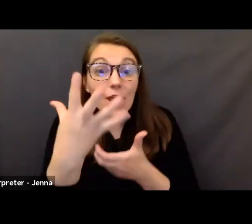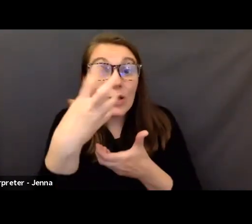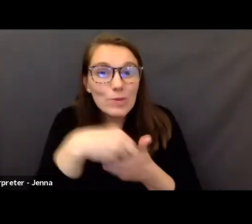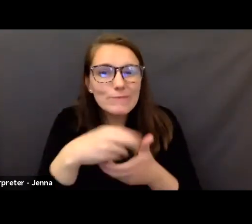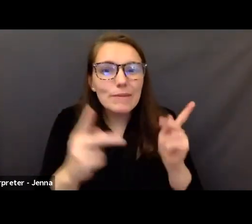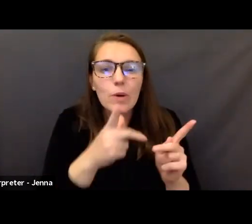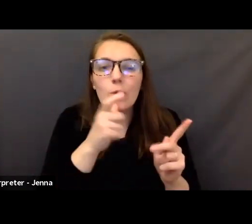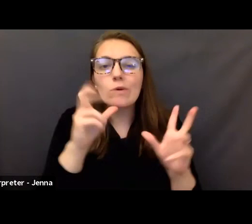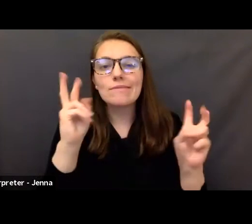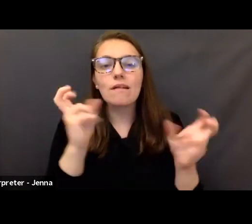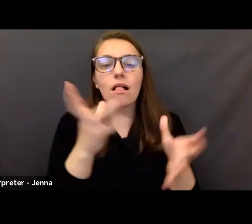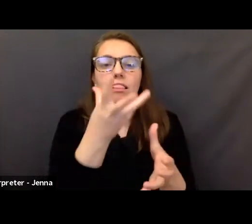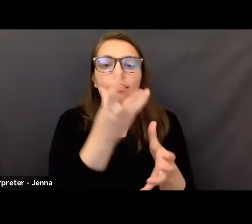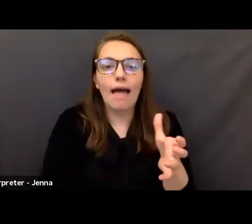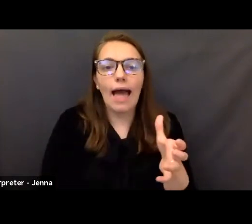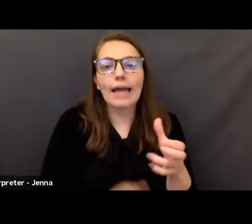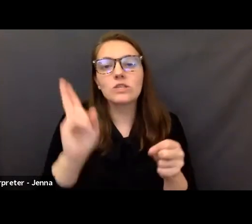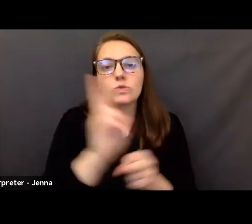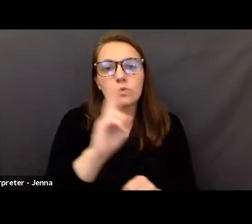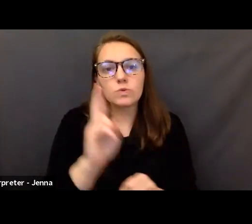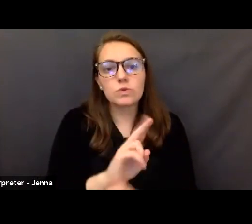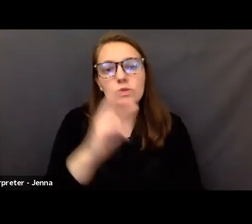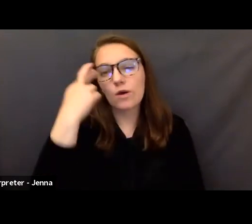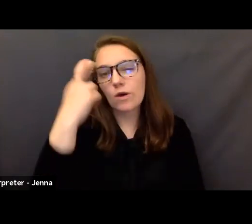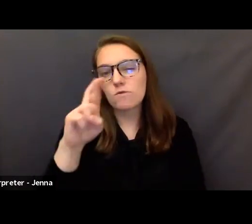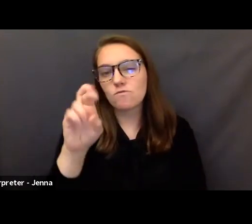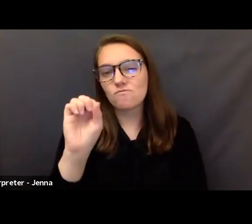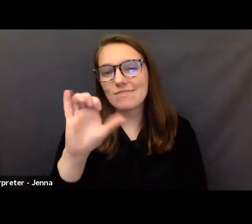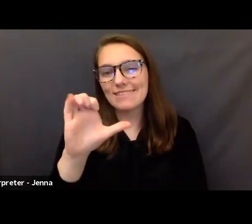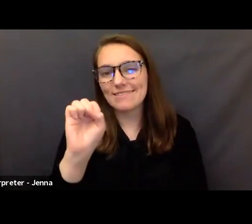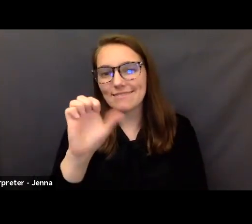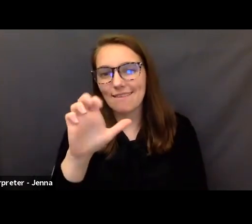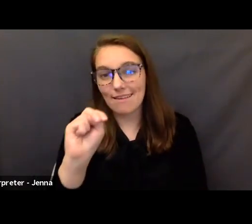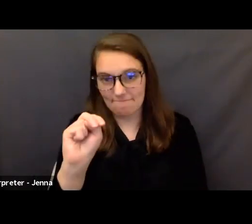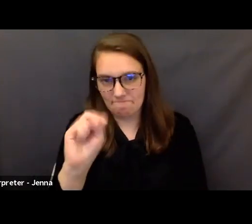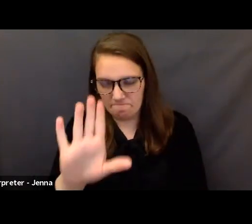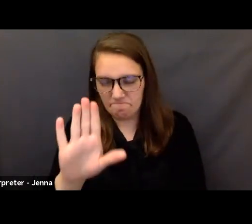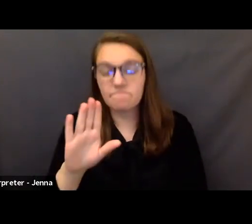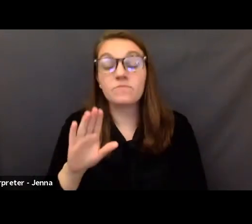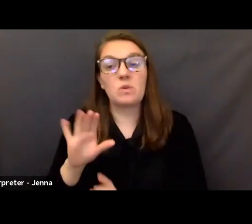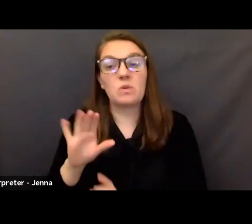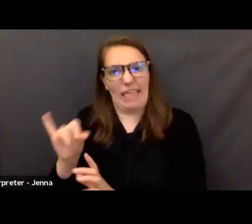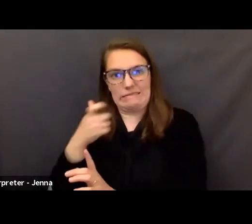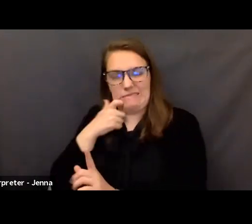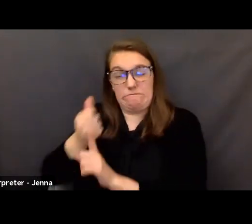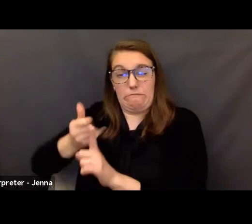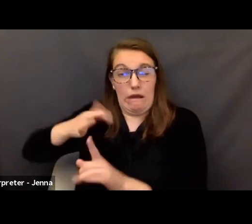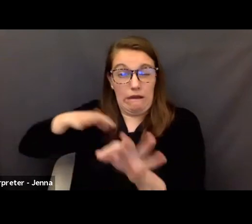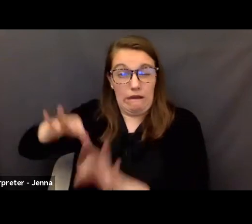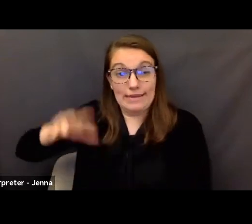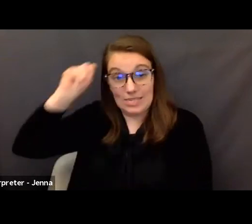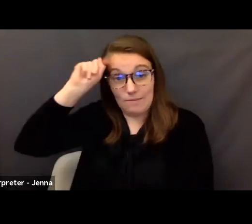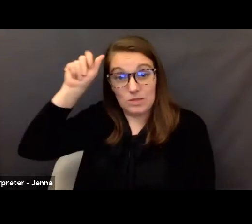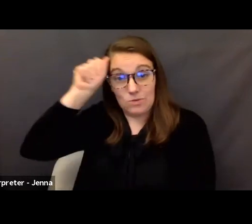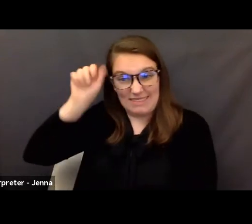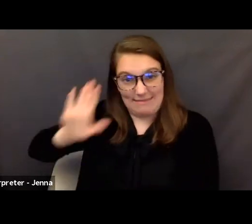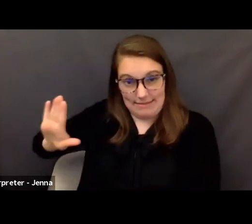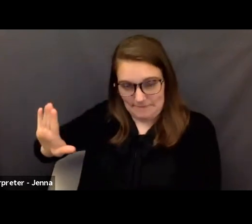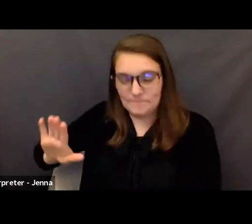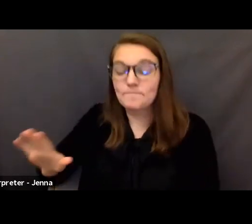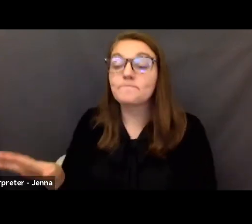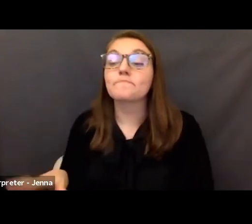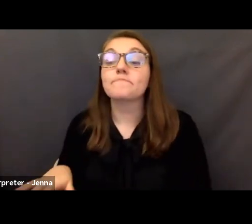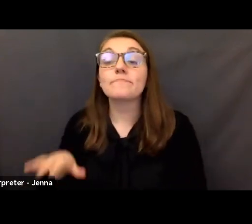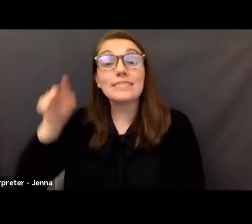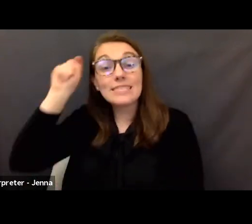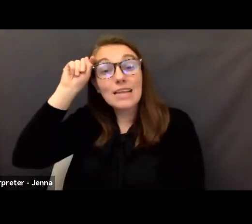reason. So that's the background on Aquinas. When he makes his commentary on Aristotle's Politics,